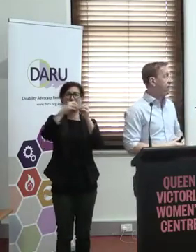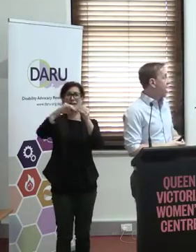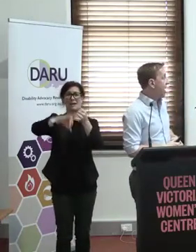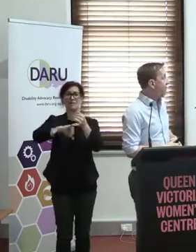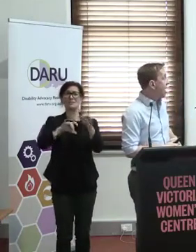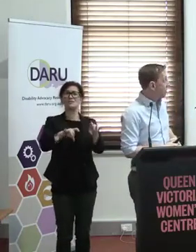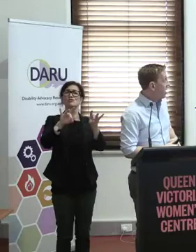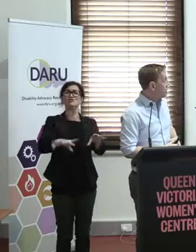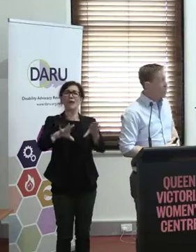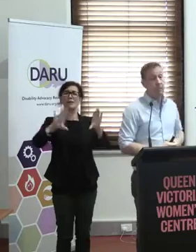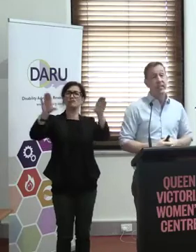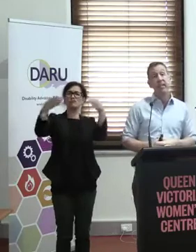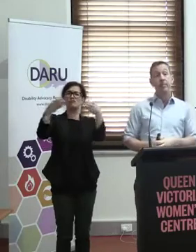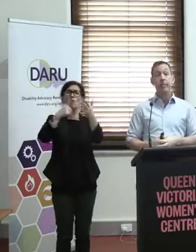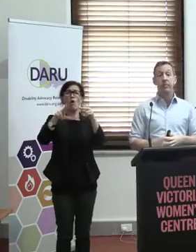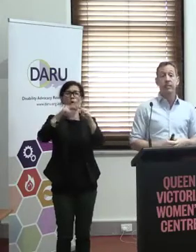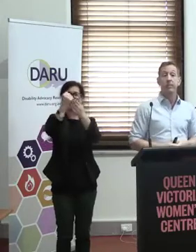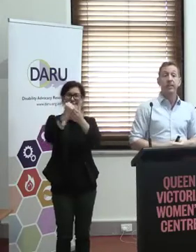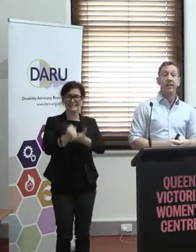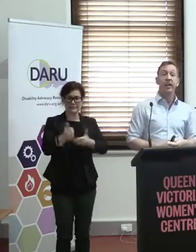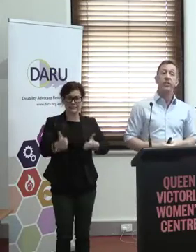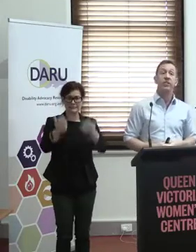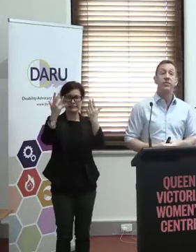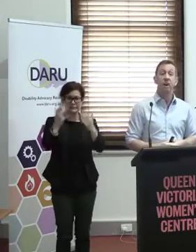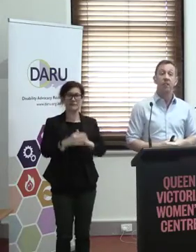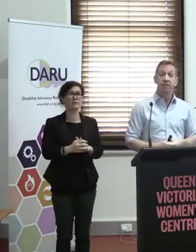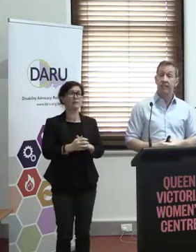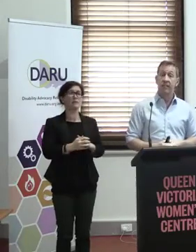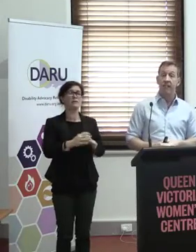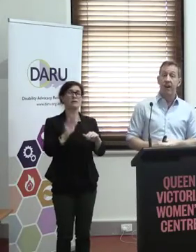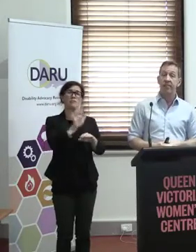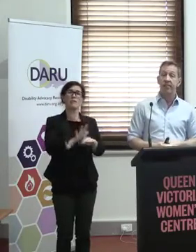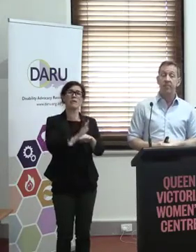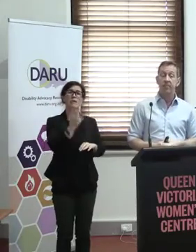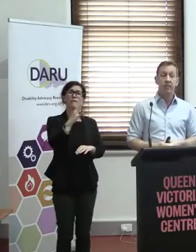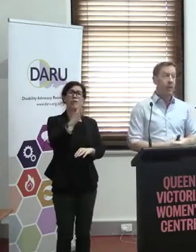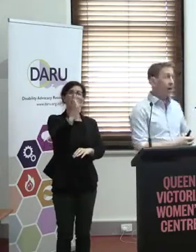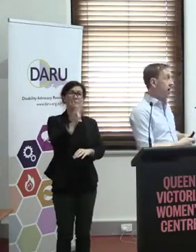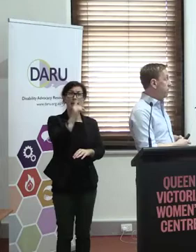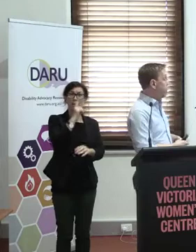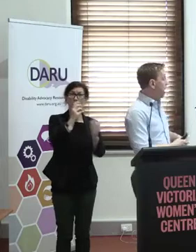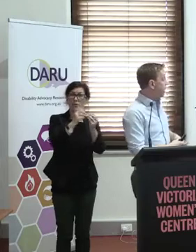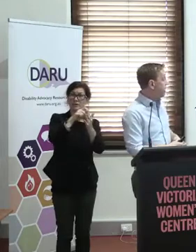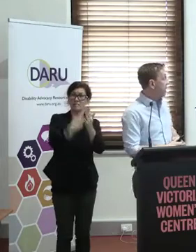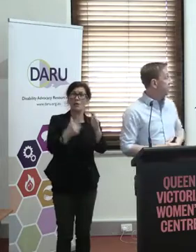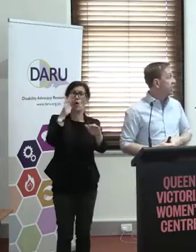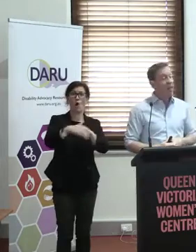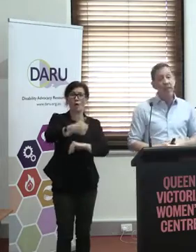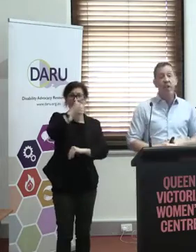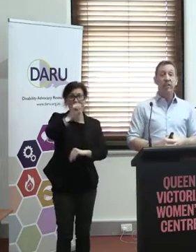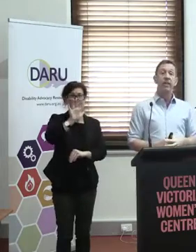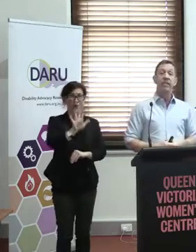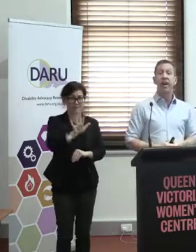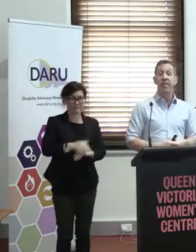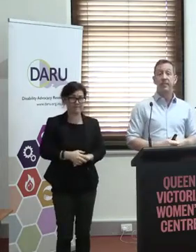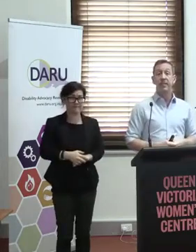Statistics, around 40% of people with disability are aged over 65. But we see